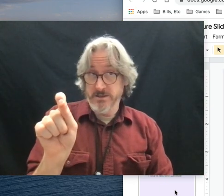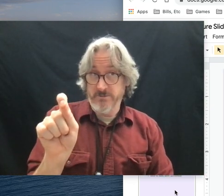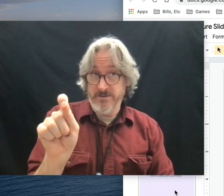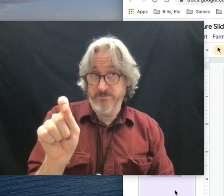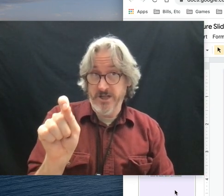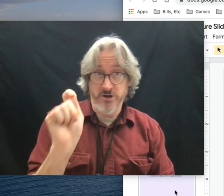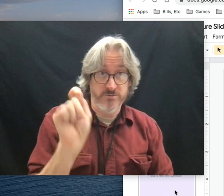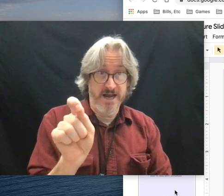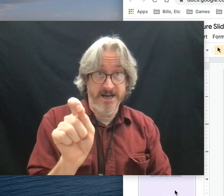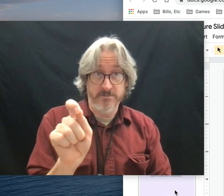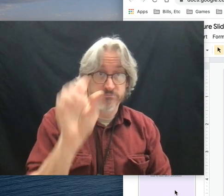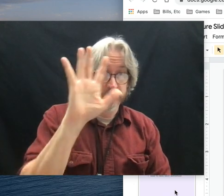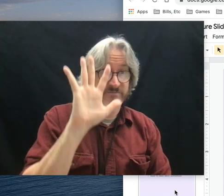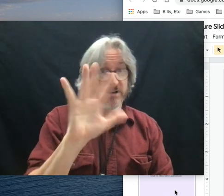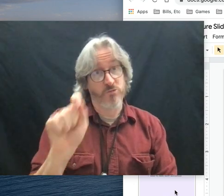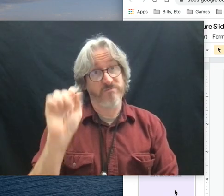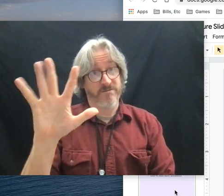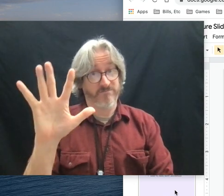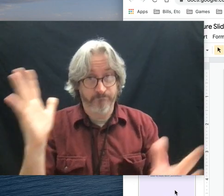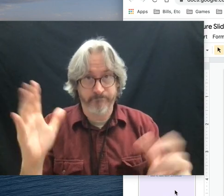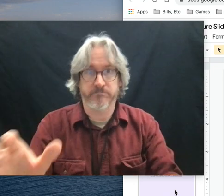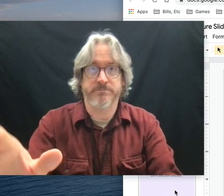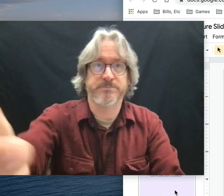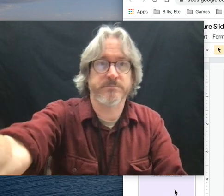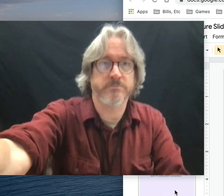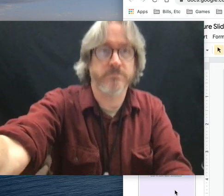Point, right? Like you're dotting.